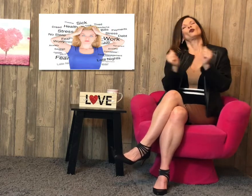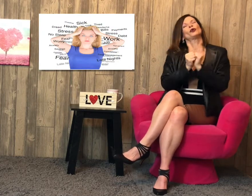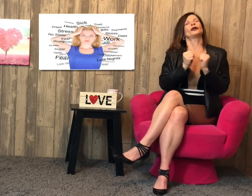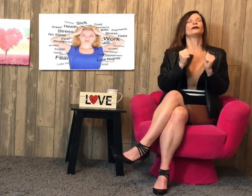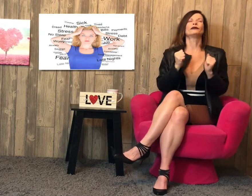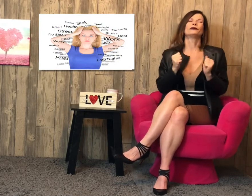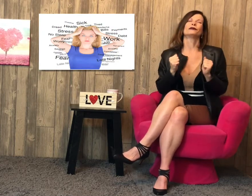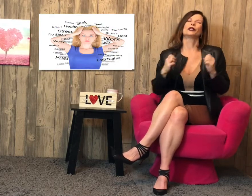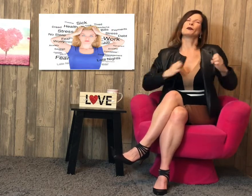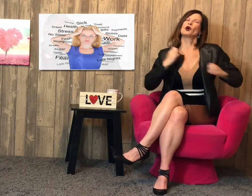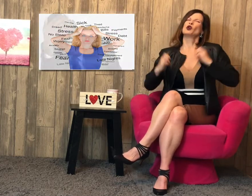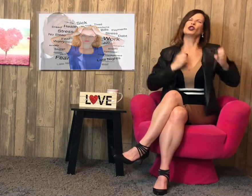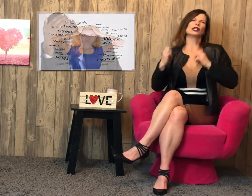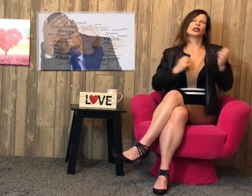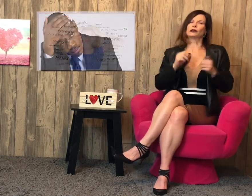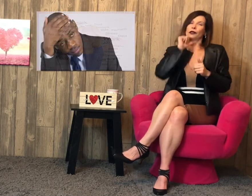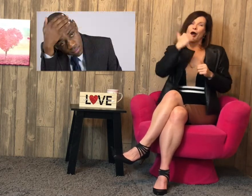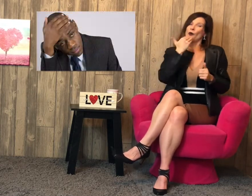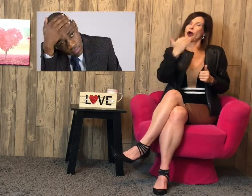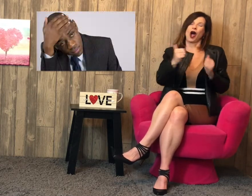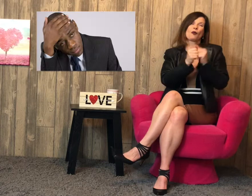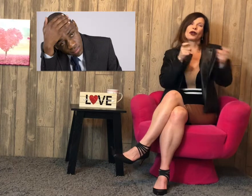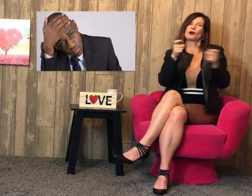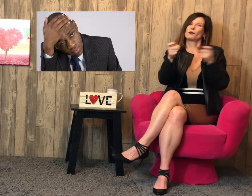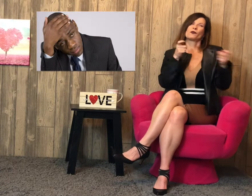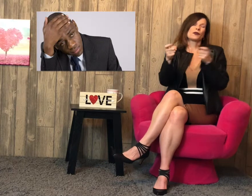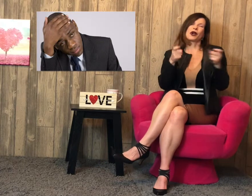don't manage their emotions all that well.